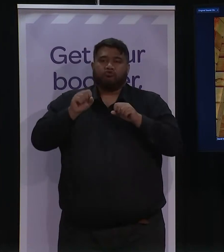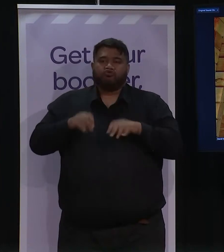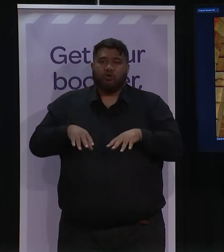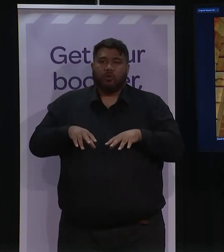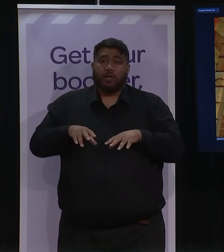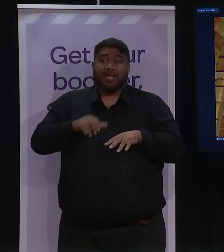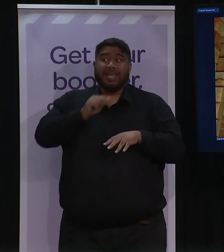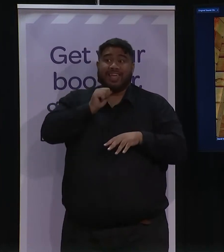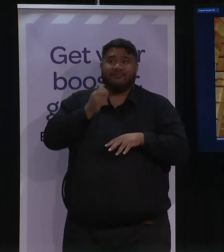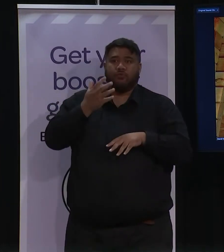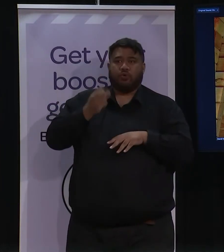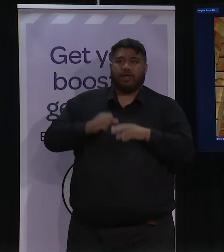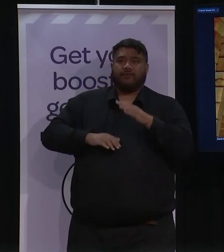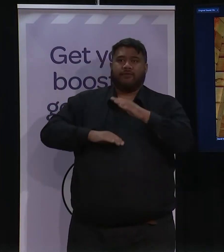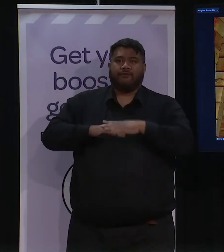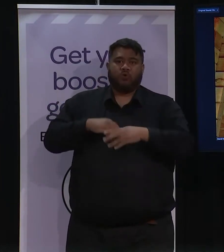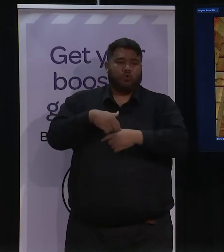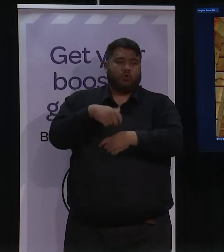in New Zealand.